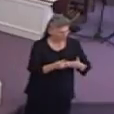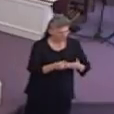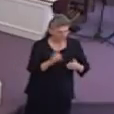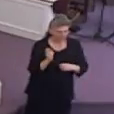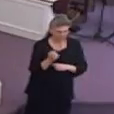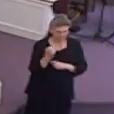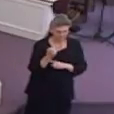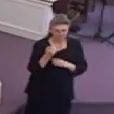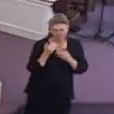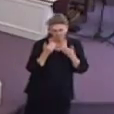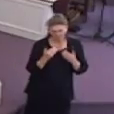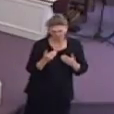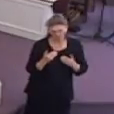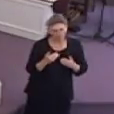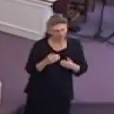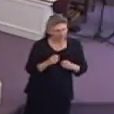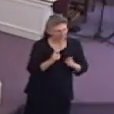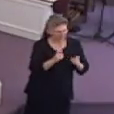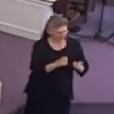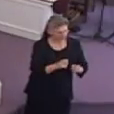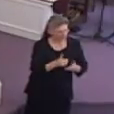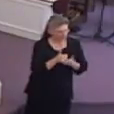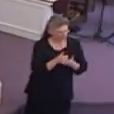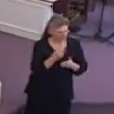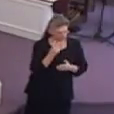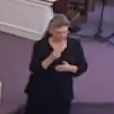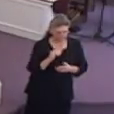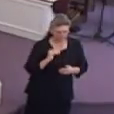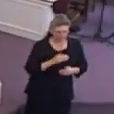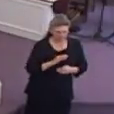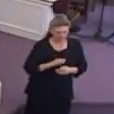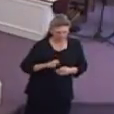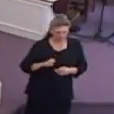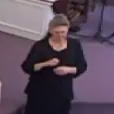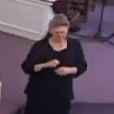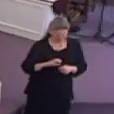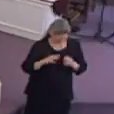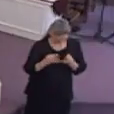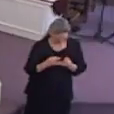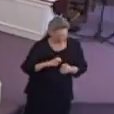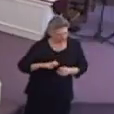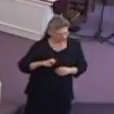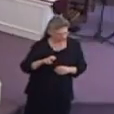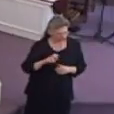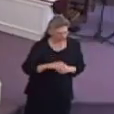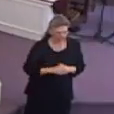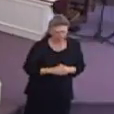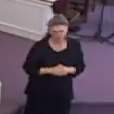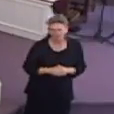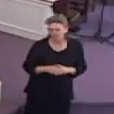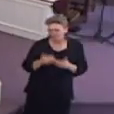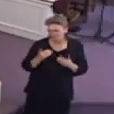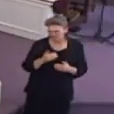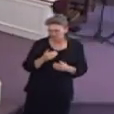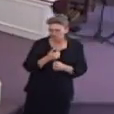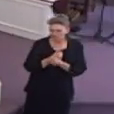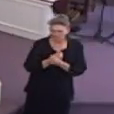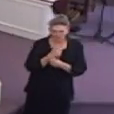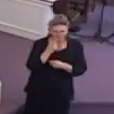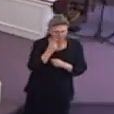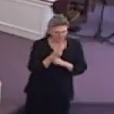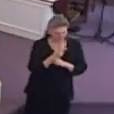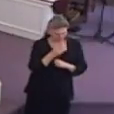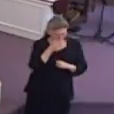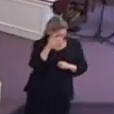help us on our trip to see our family. We are blessed to be your pastor, love Pastor and Sister Billingsley. We do want you to know we love and appreciate